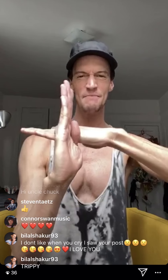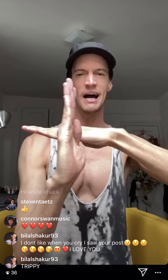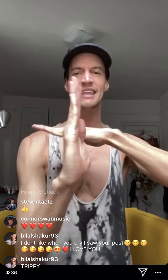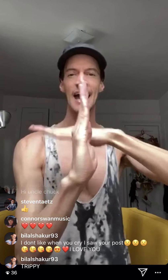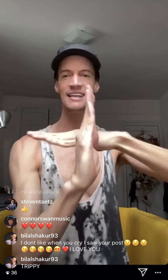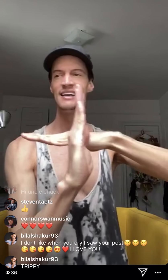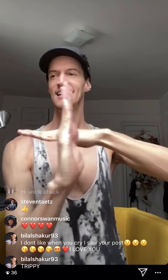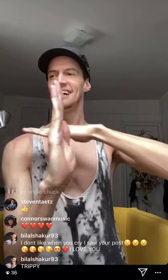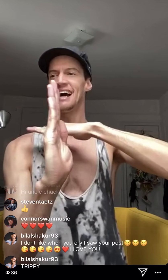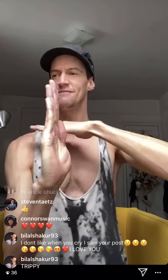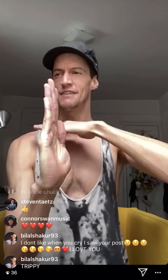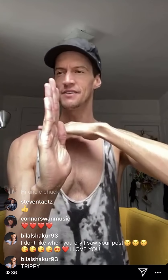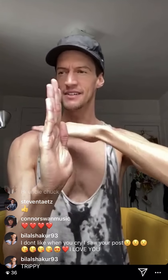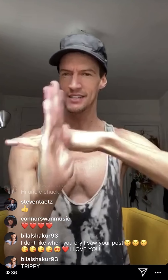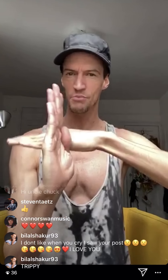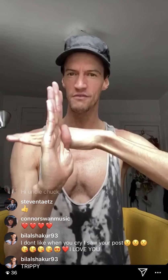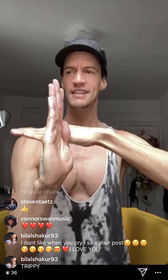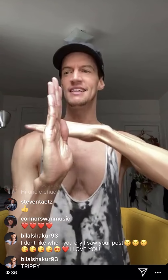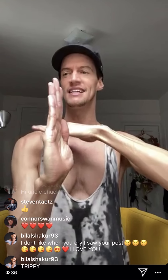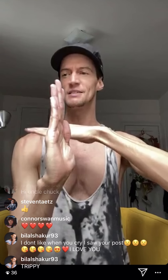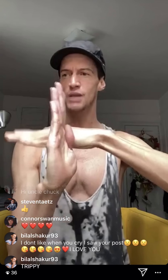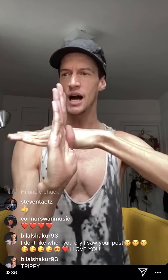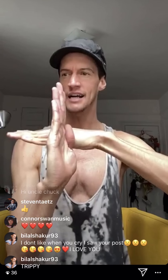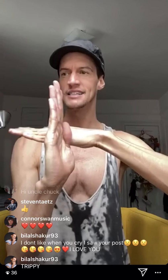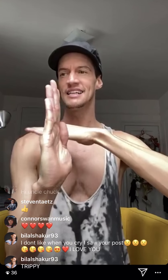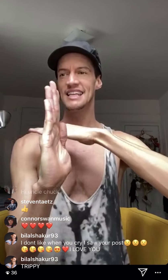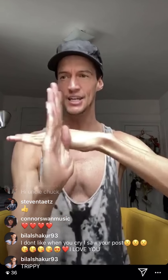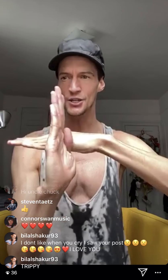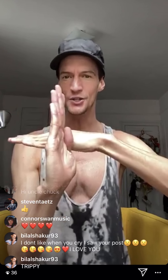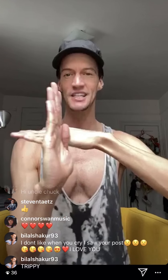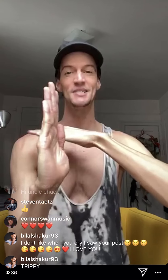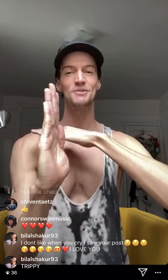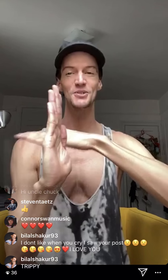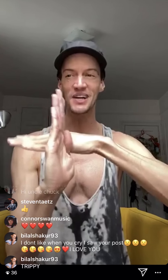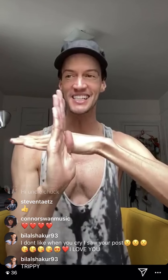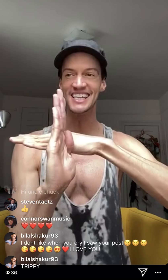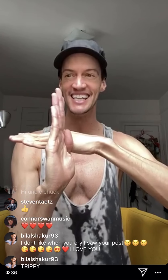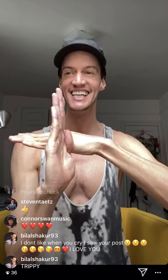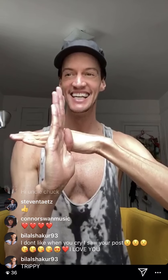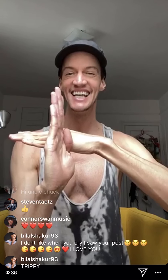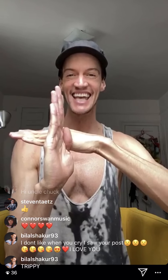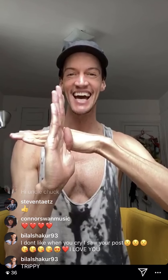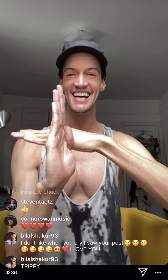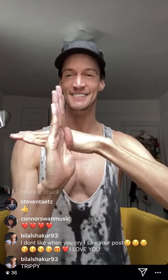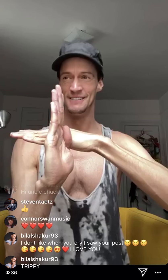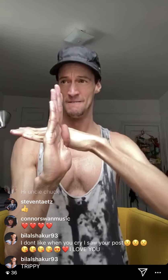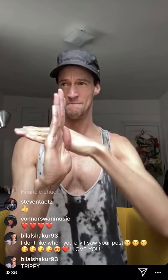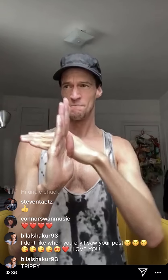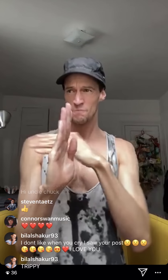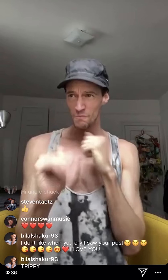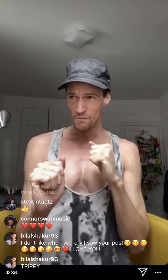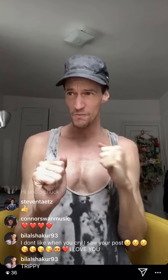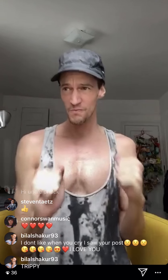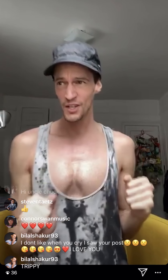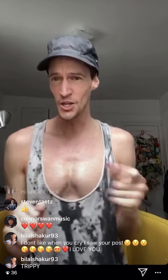that. I feel it. It's prevented, it's blocked, it's hindered, it's obstructed. Yeah. Show me the sign